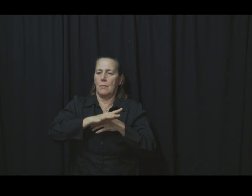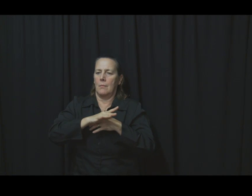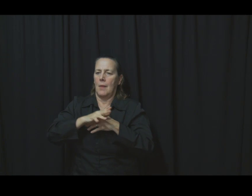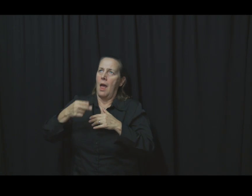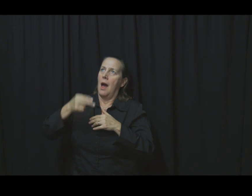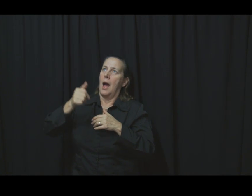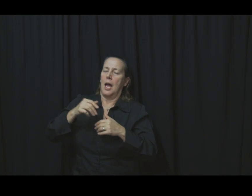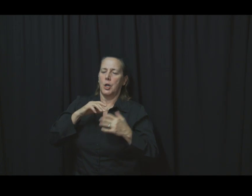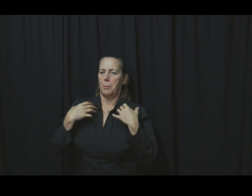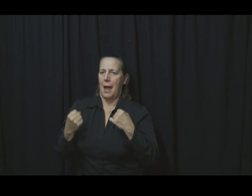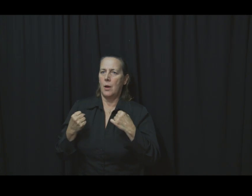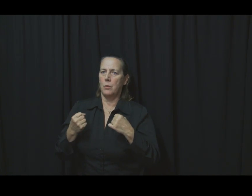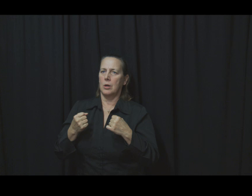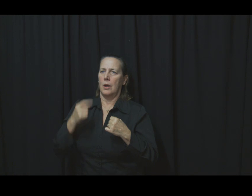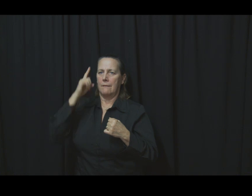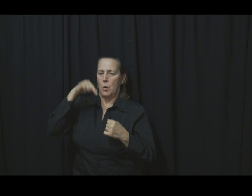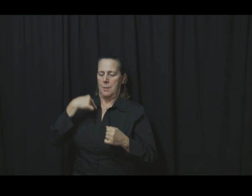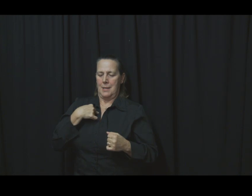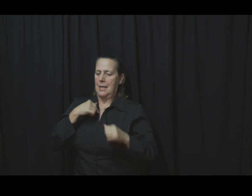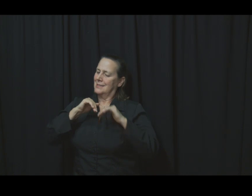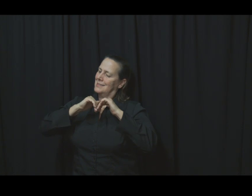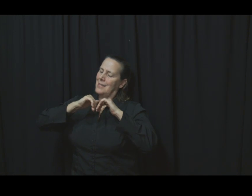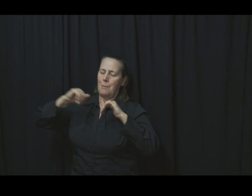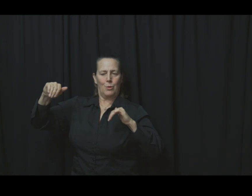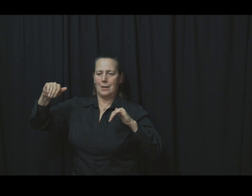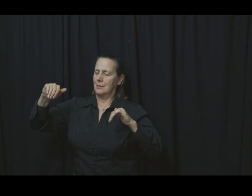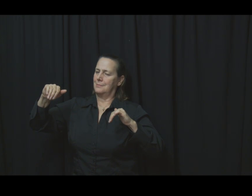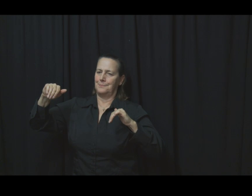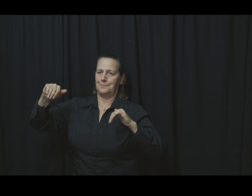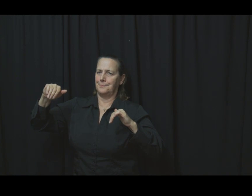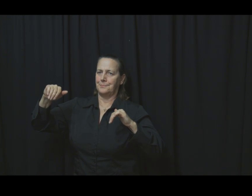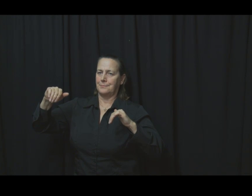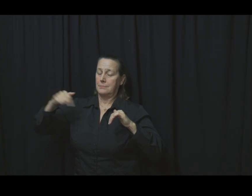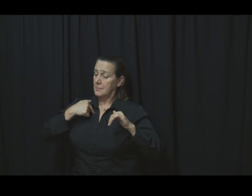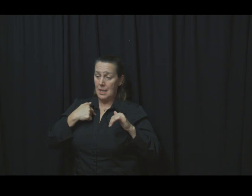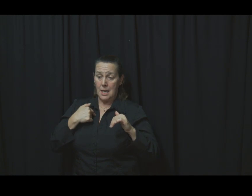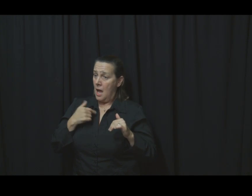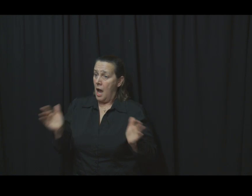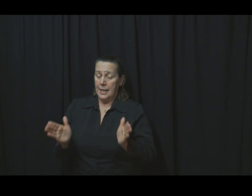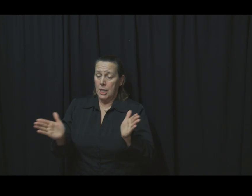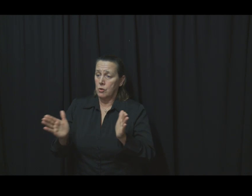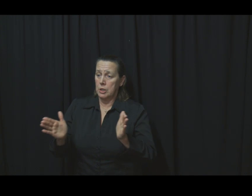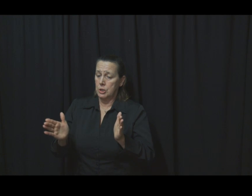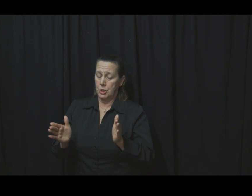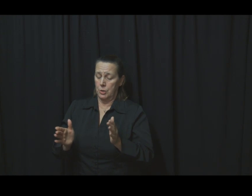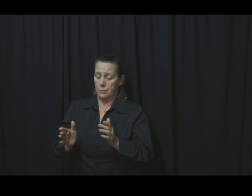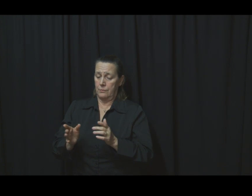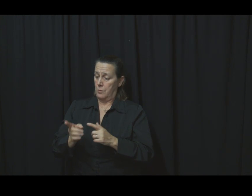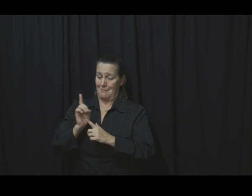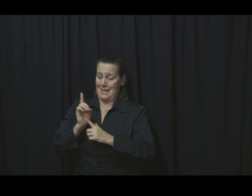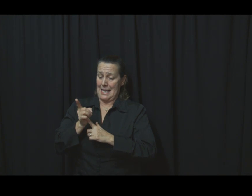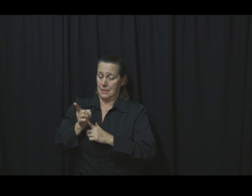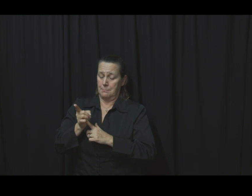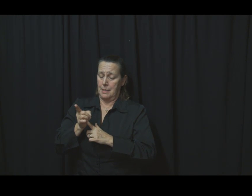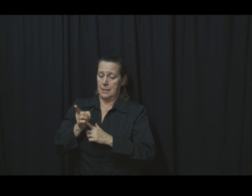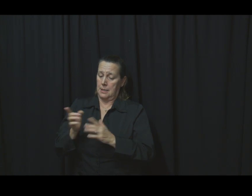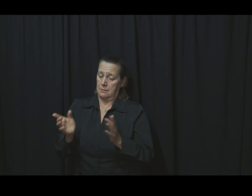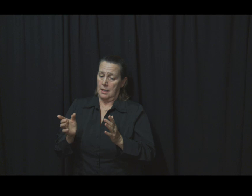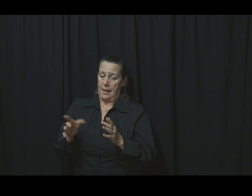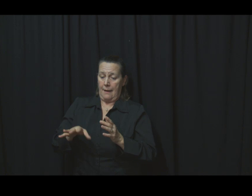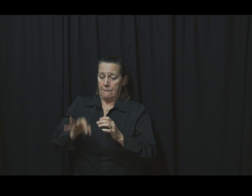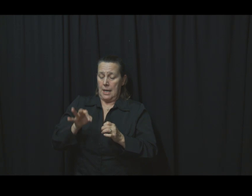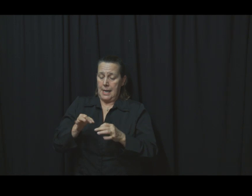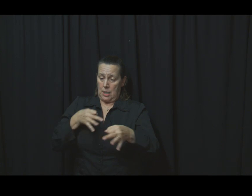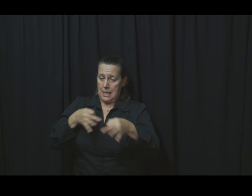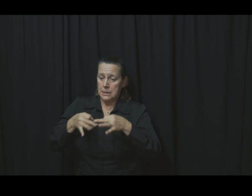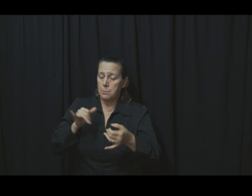spirituality is, for me, separate. I encourage you to take the next minute and address this problem of the fossils, this problem of